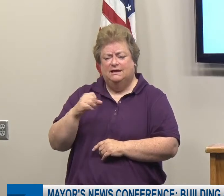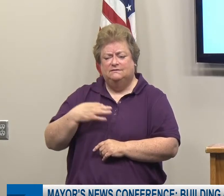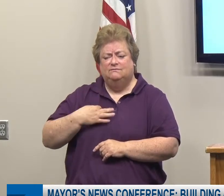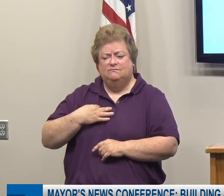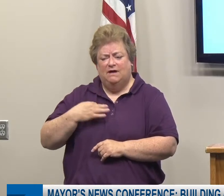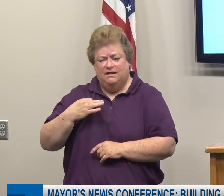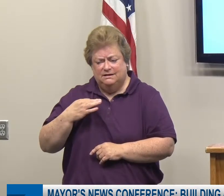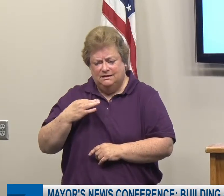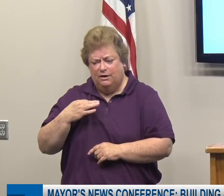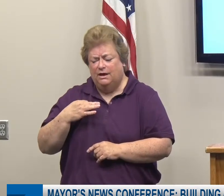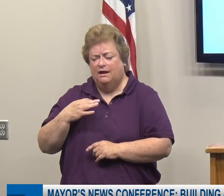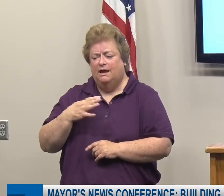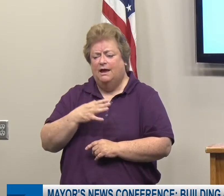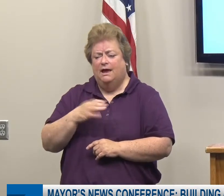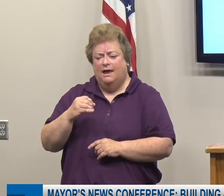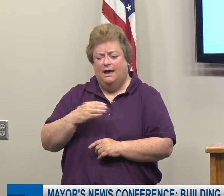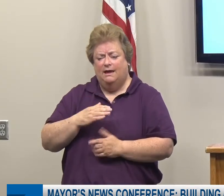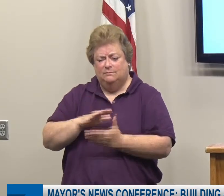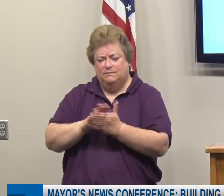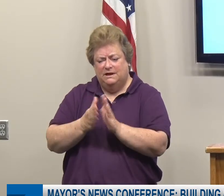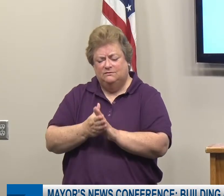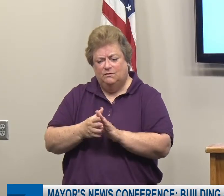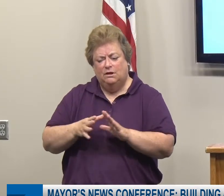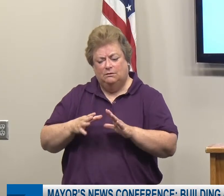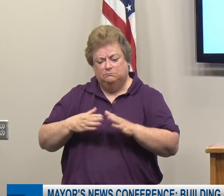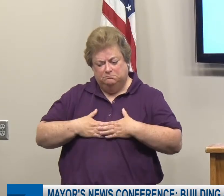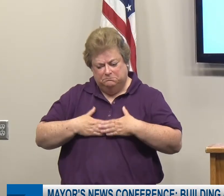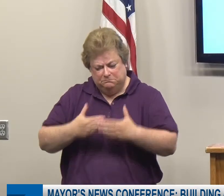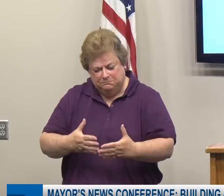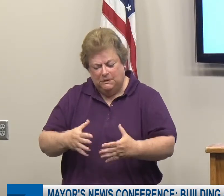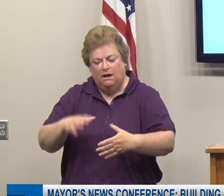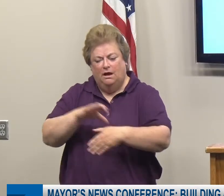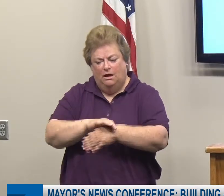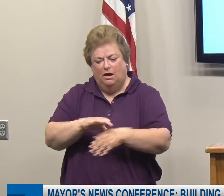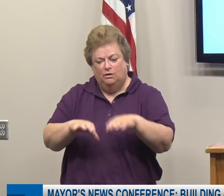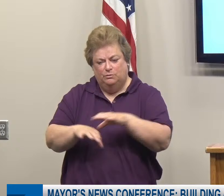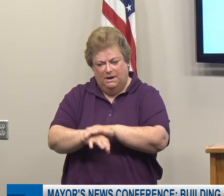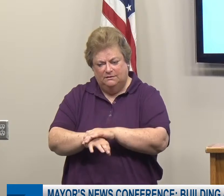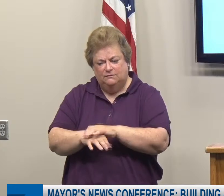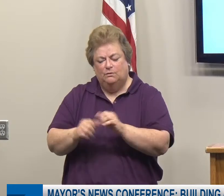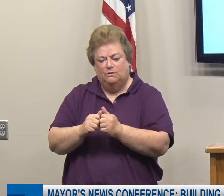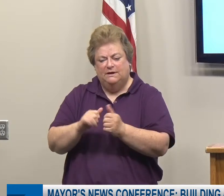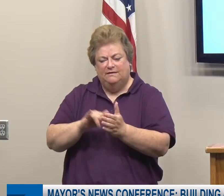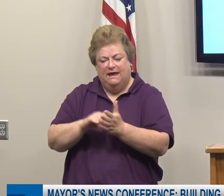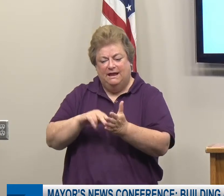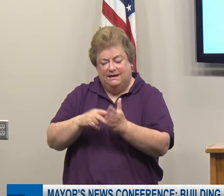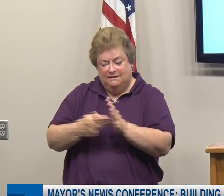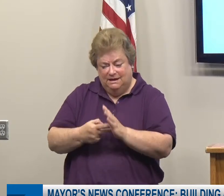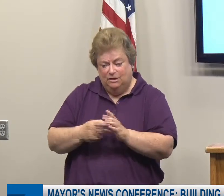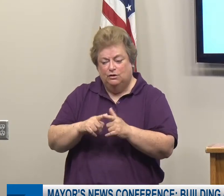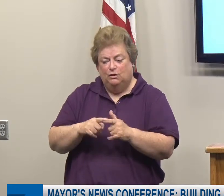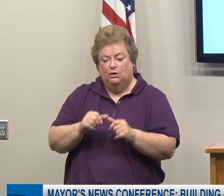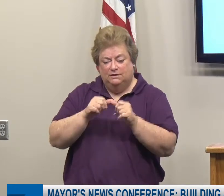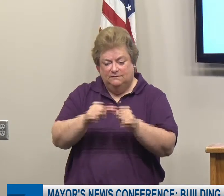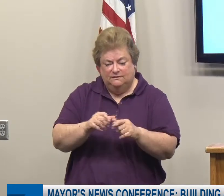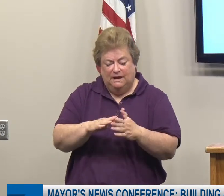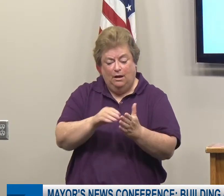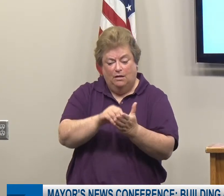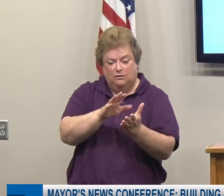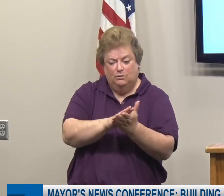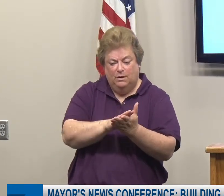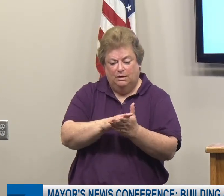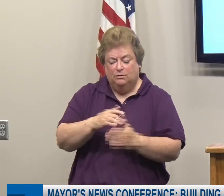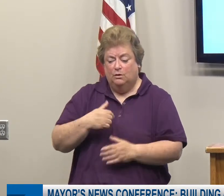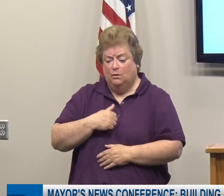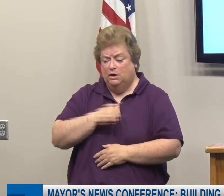and peacefully submitting to arrest with the intent and purpose that the arrest remain on record. We do not presume